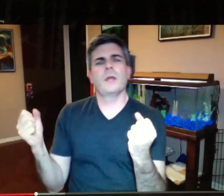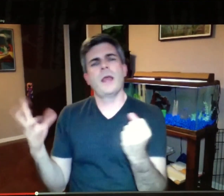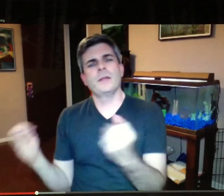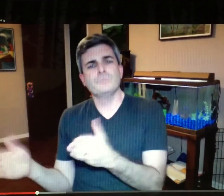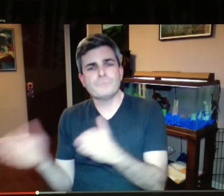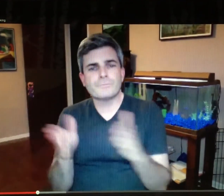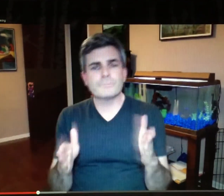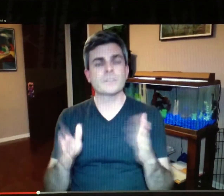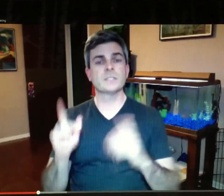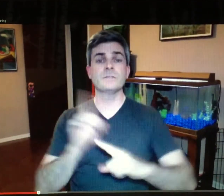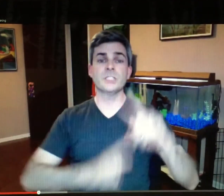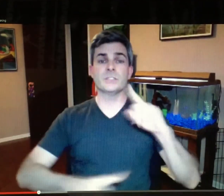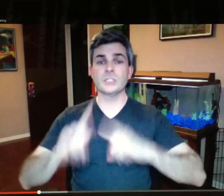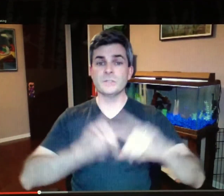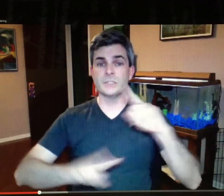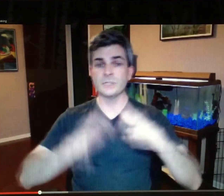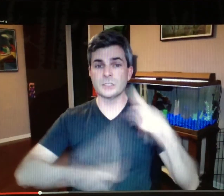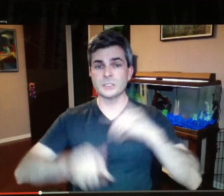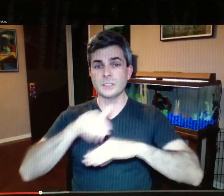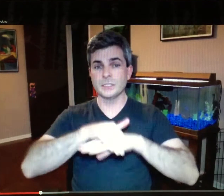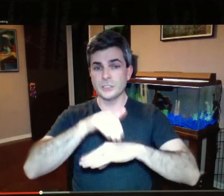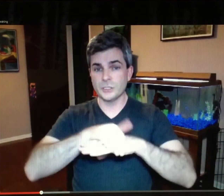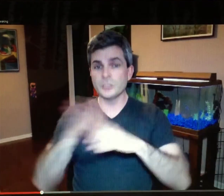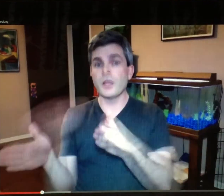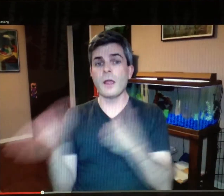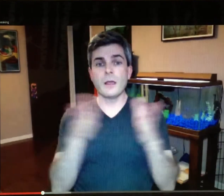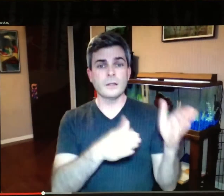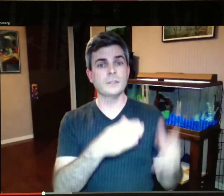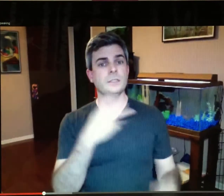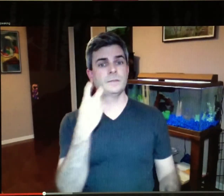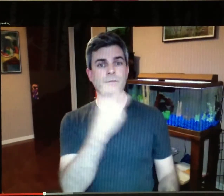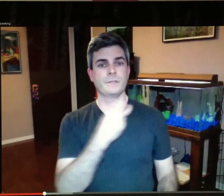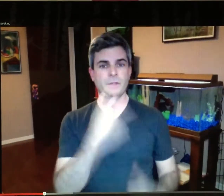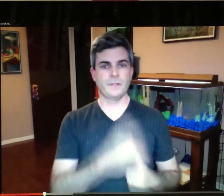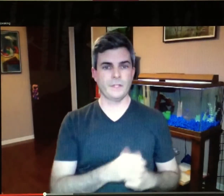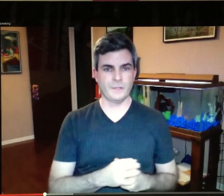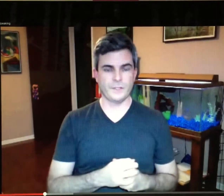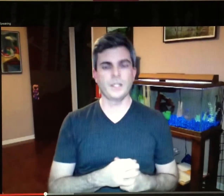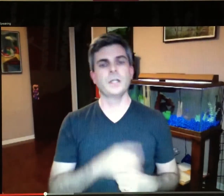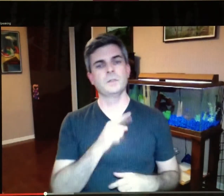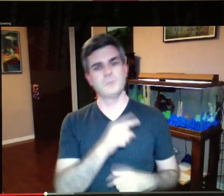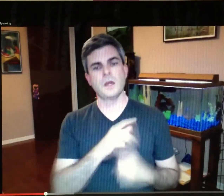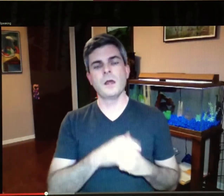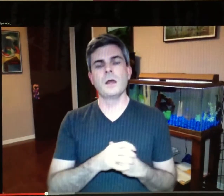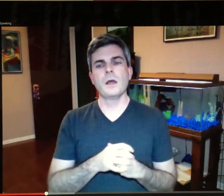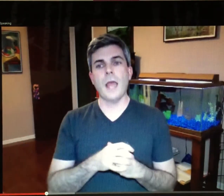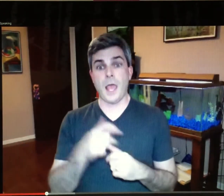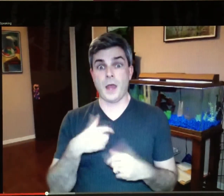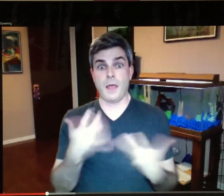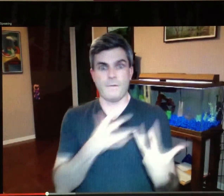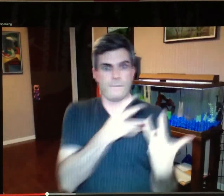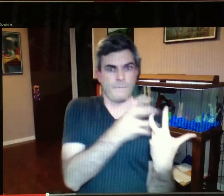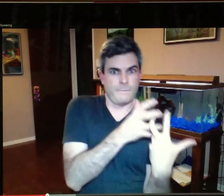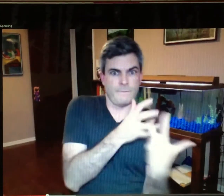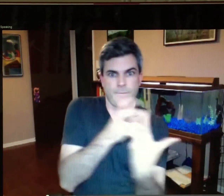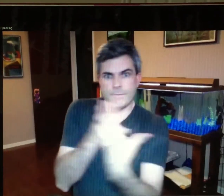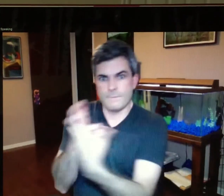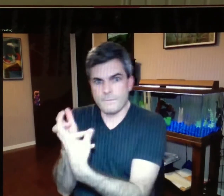all the way from deaf people who are very strong in ASL, people who are strong with English, and people who mostly